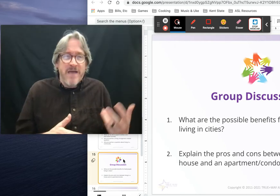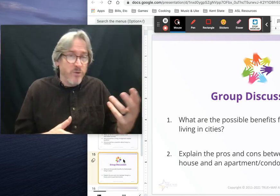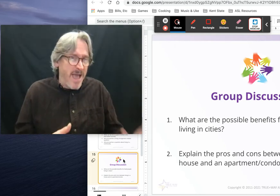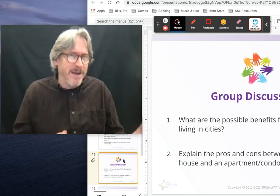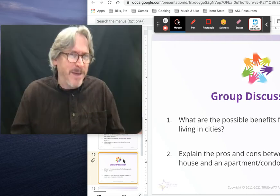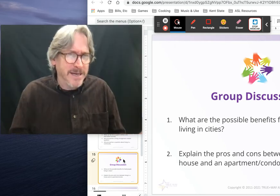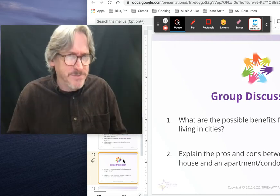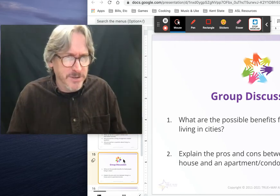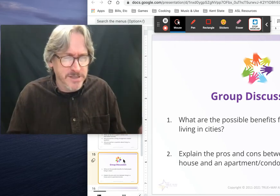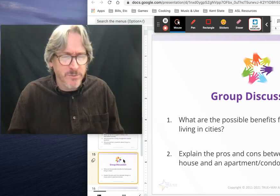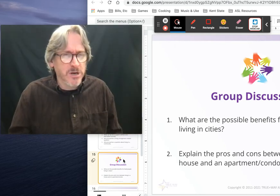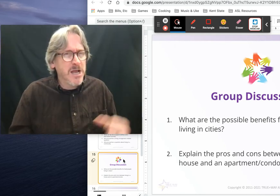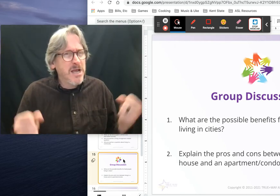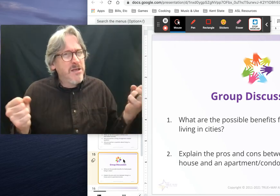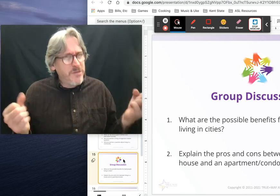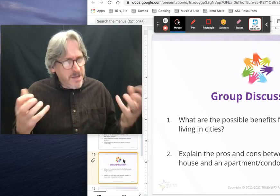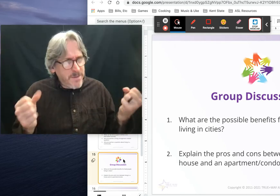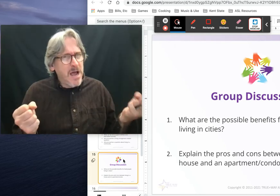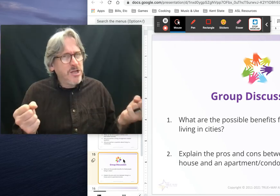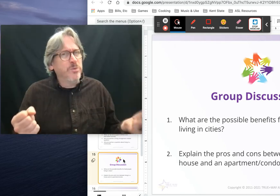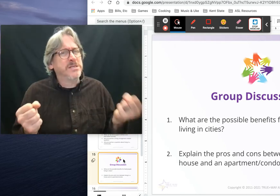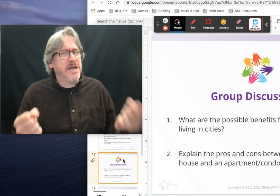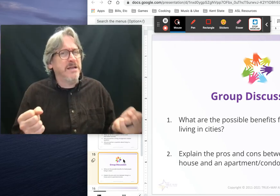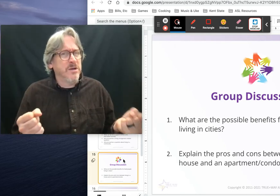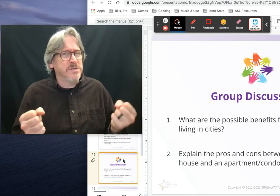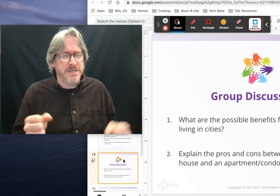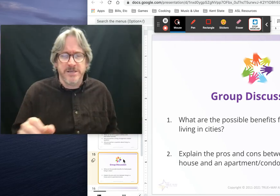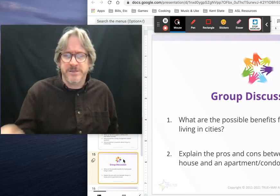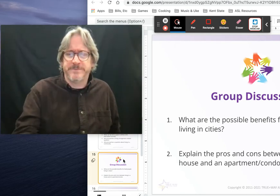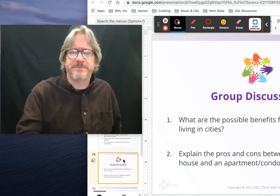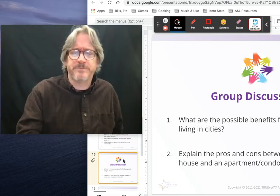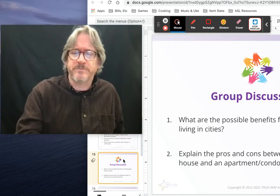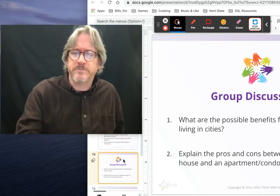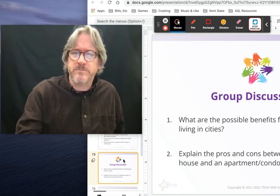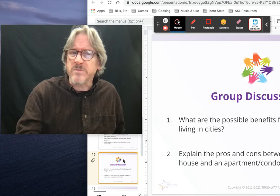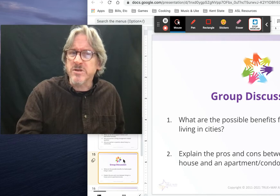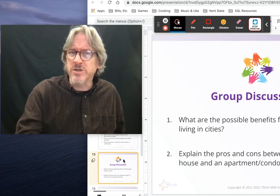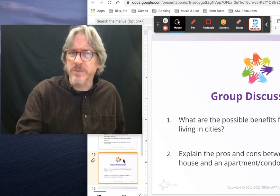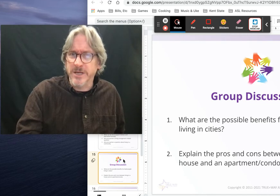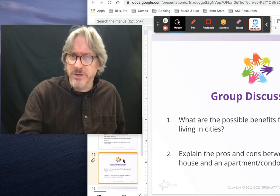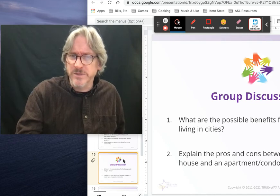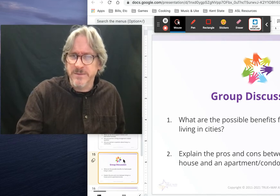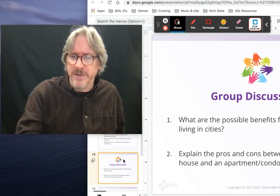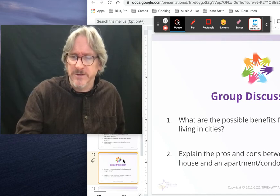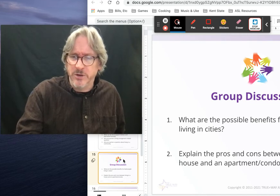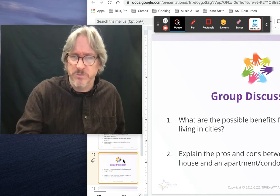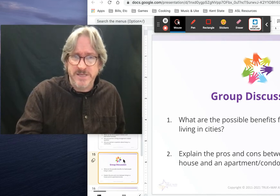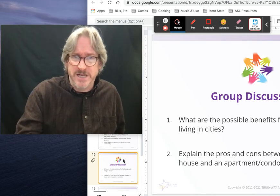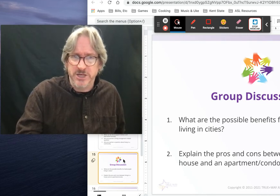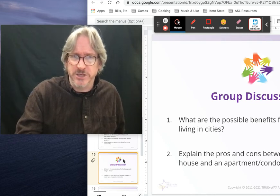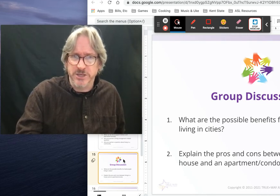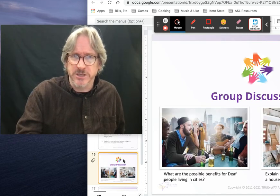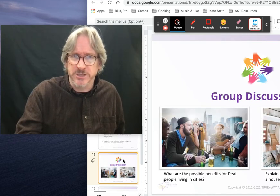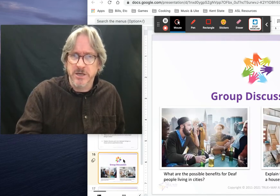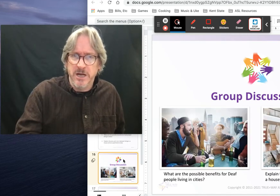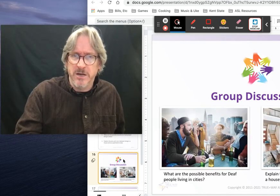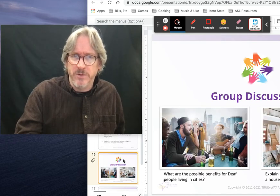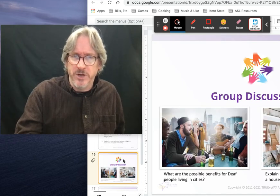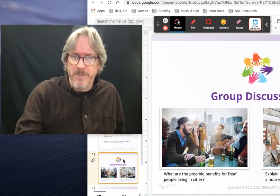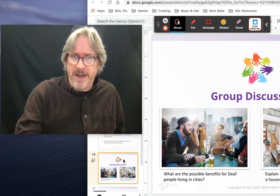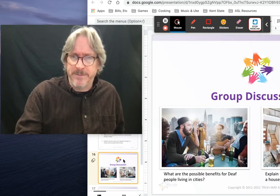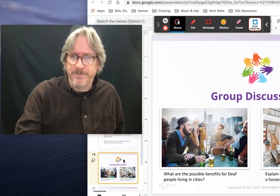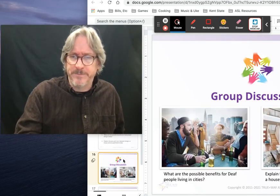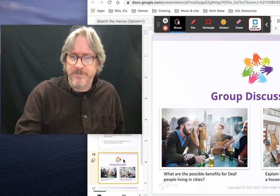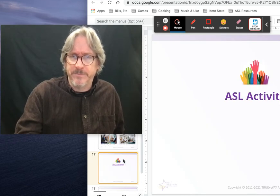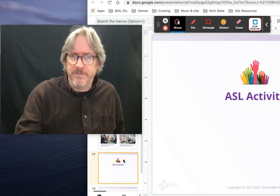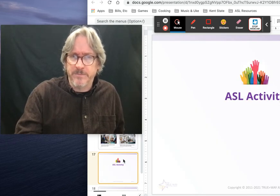Where have you had a bad experience somewhere? Think about how you would sign those things so that we can use them in the group discussion when